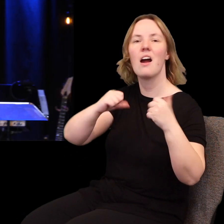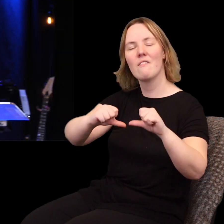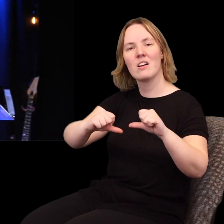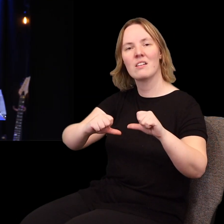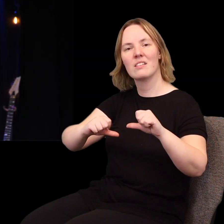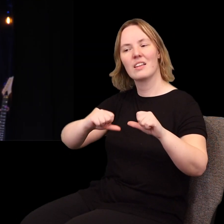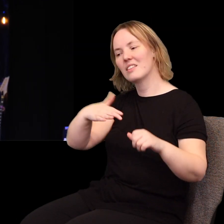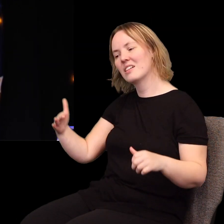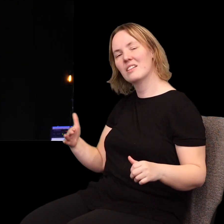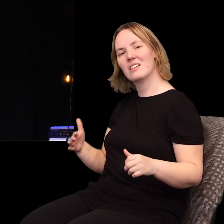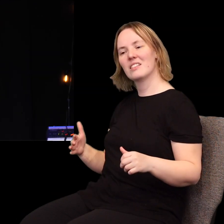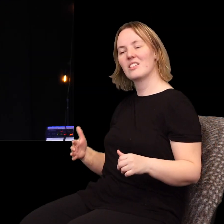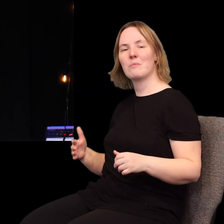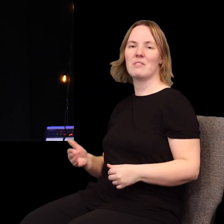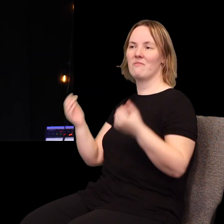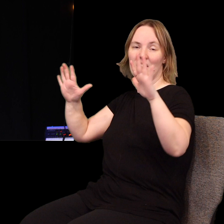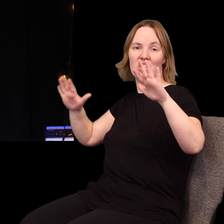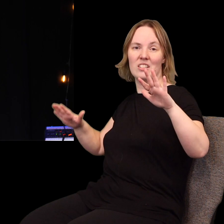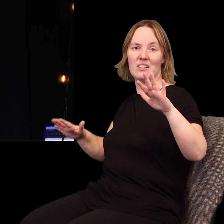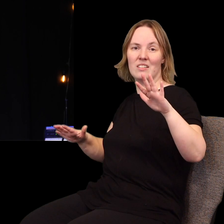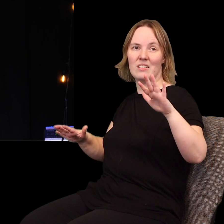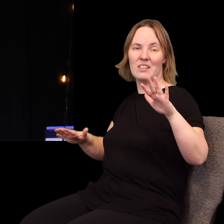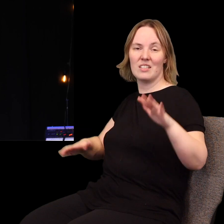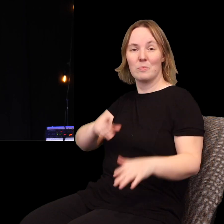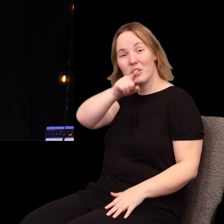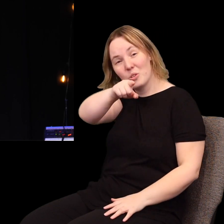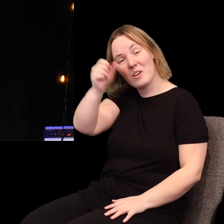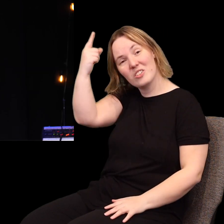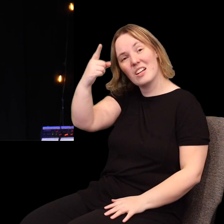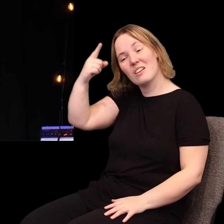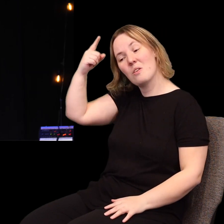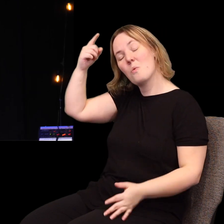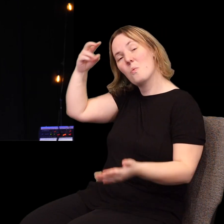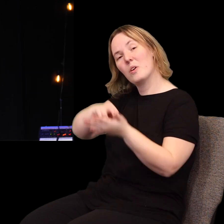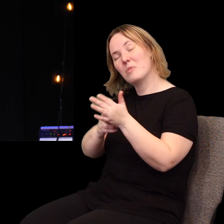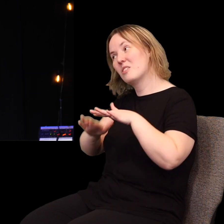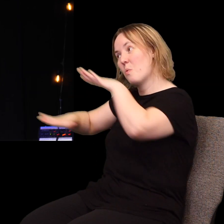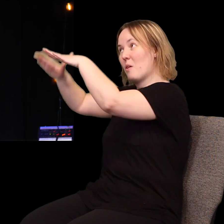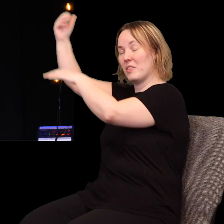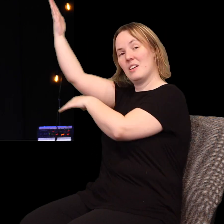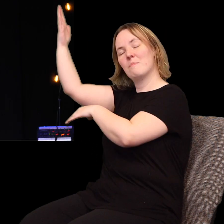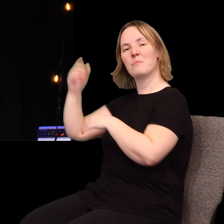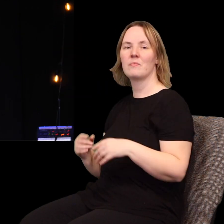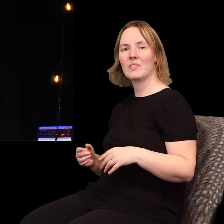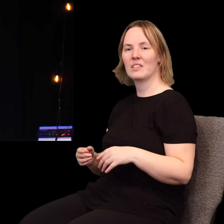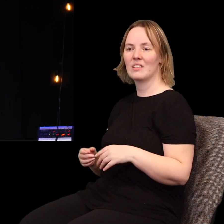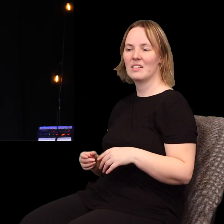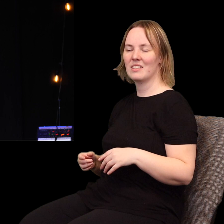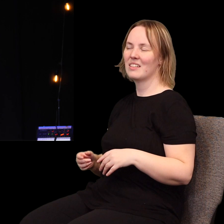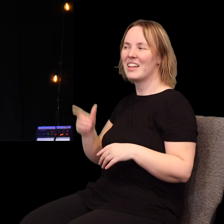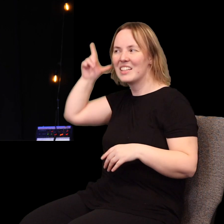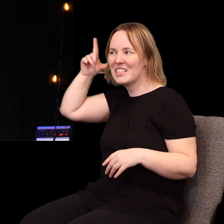your effort that that thing that began in you is going to be completed. It's going to be by you understanding what it means to walk with me in